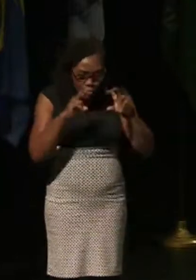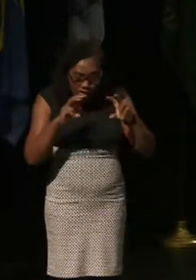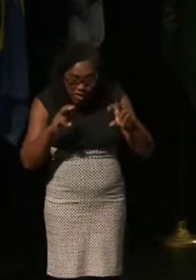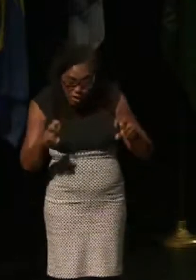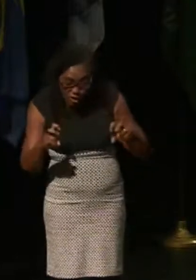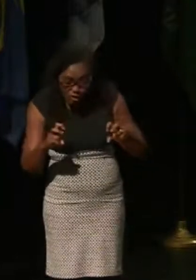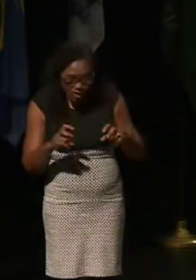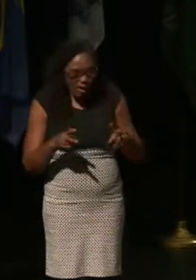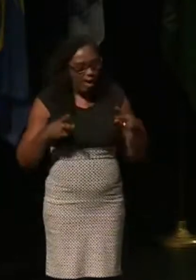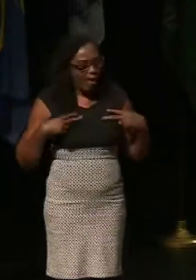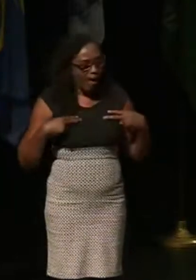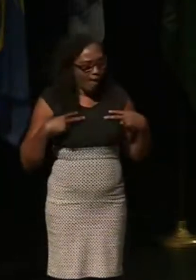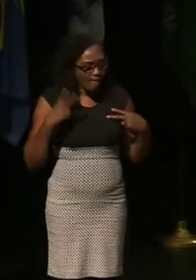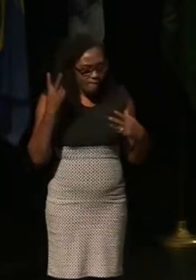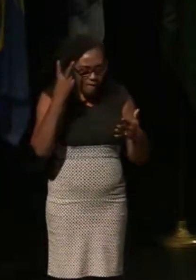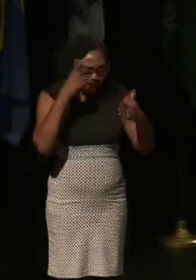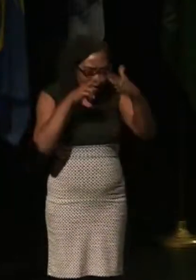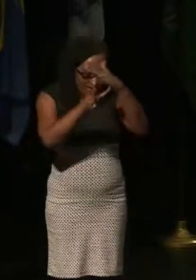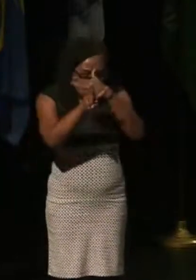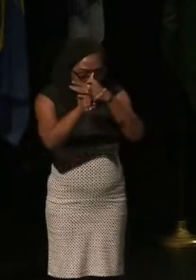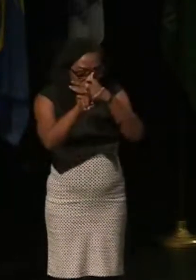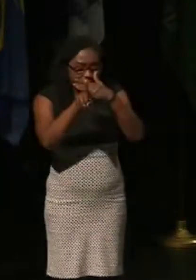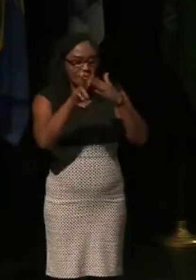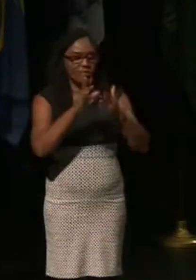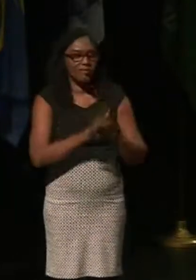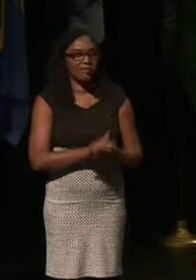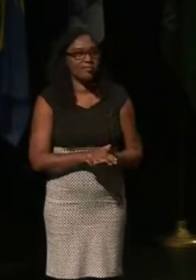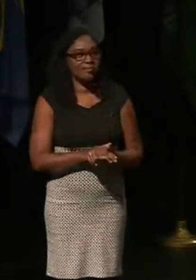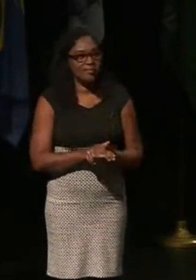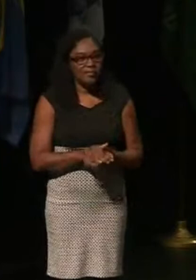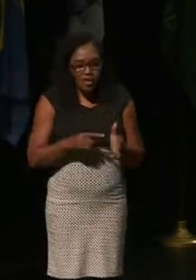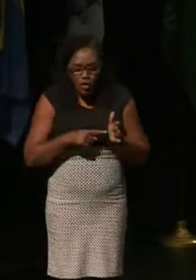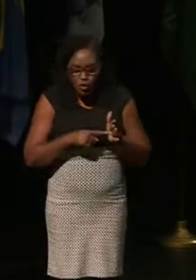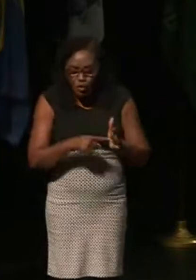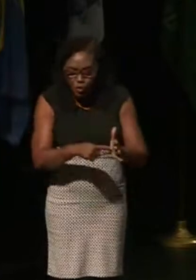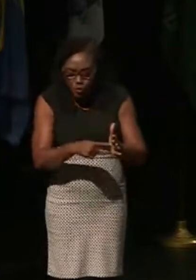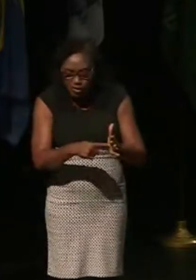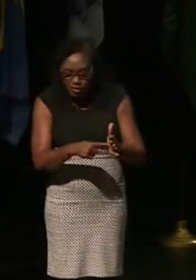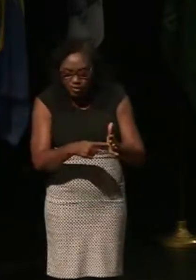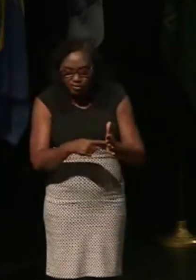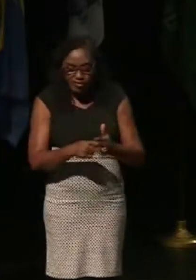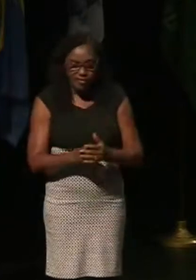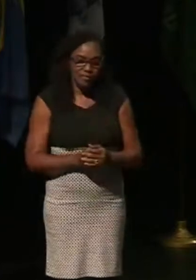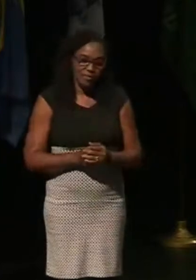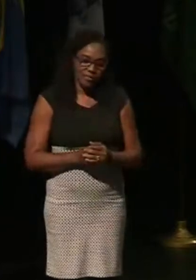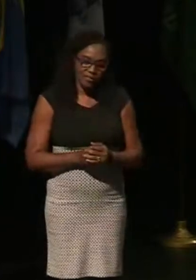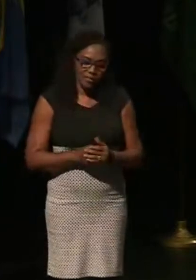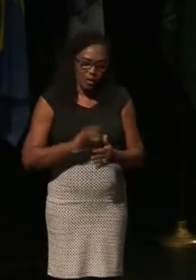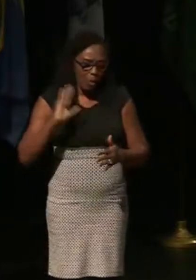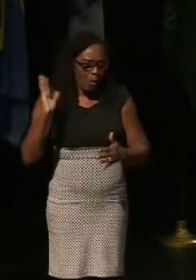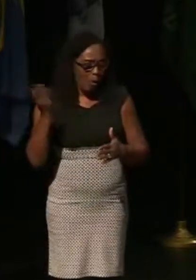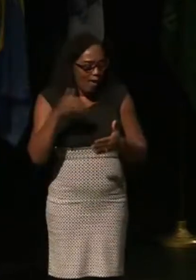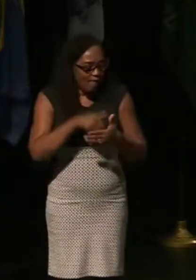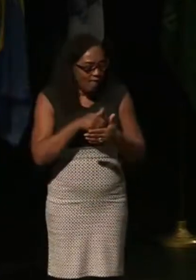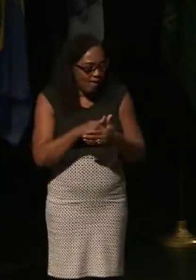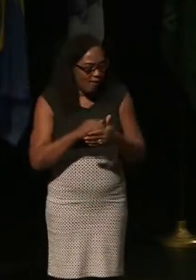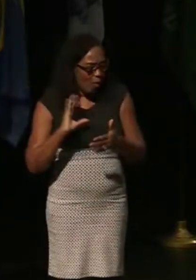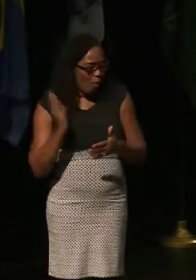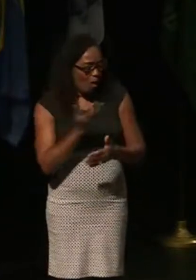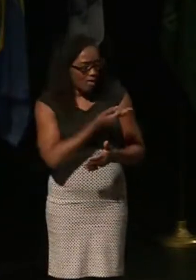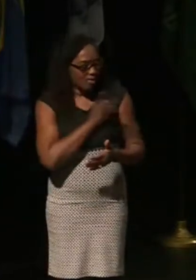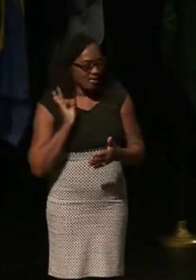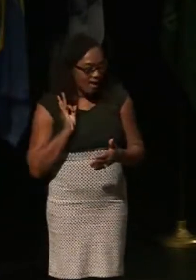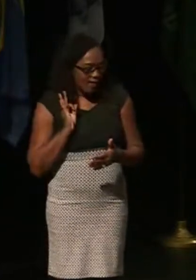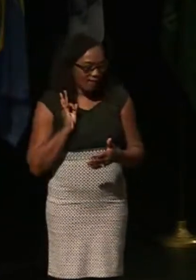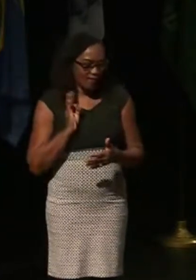innovation, and is a reflection of the efforts and competence of all involved, both staff and faculty, to